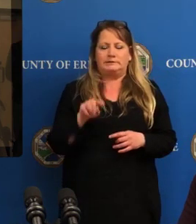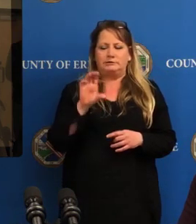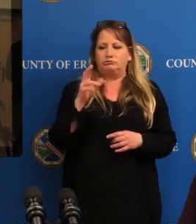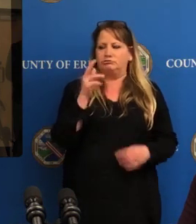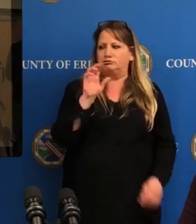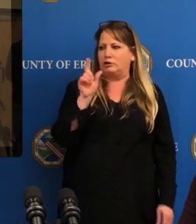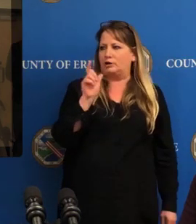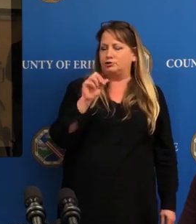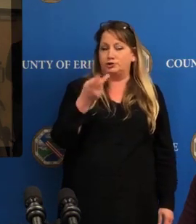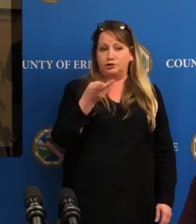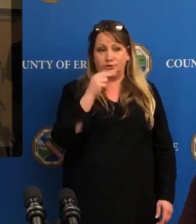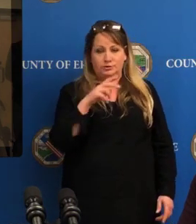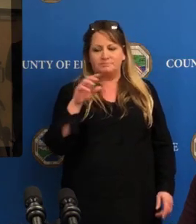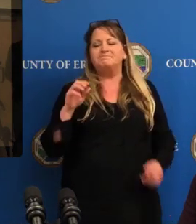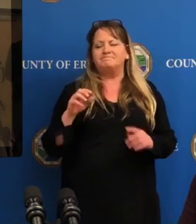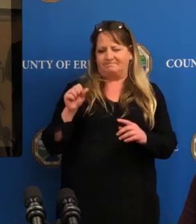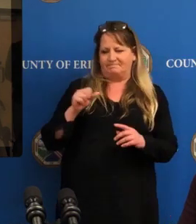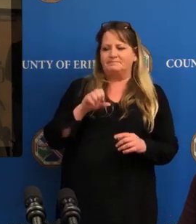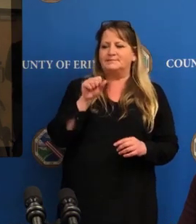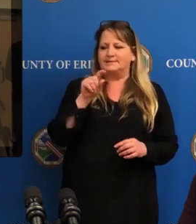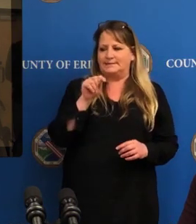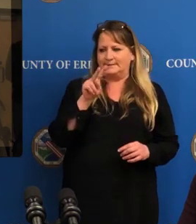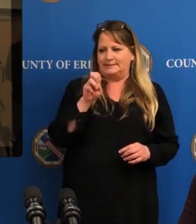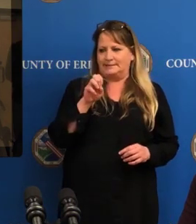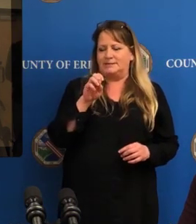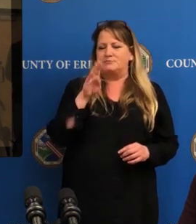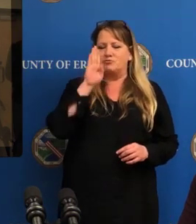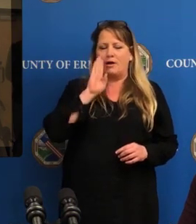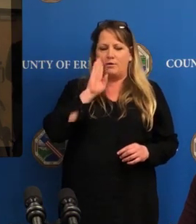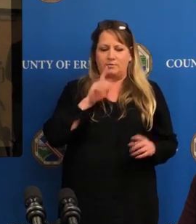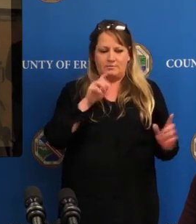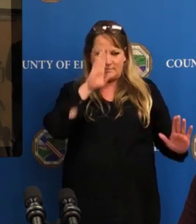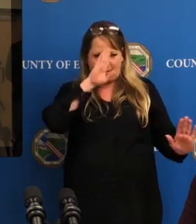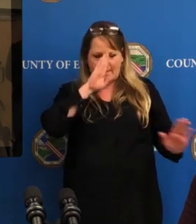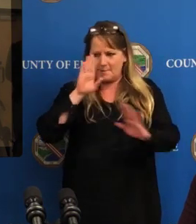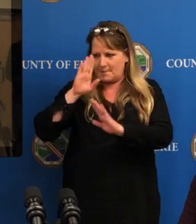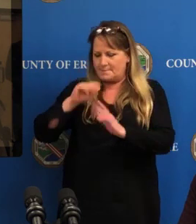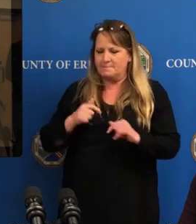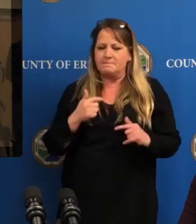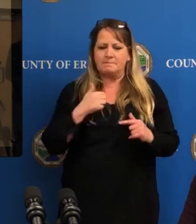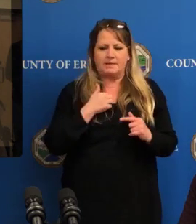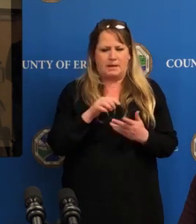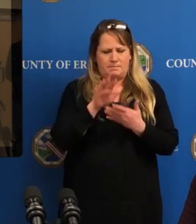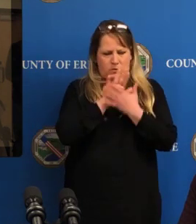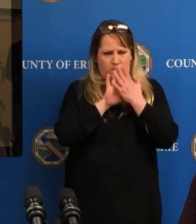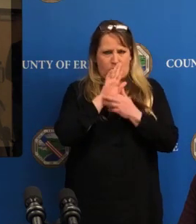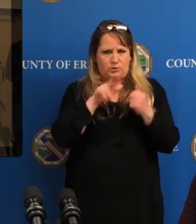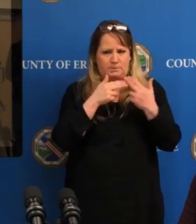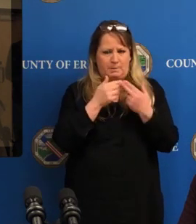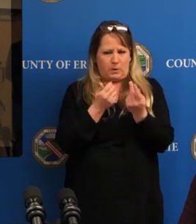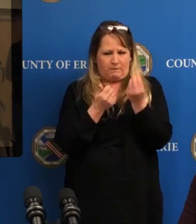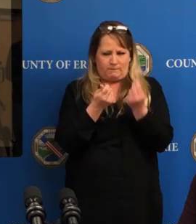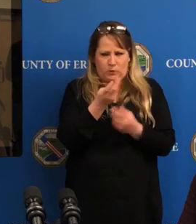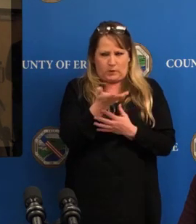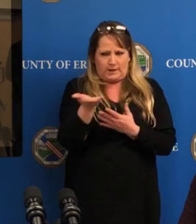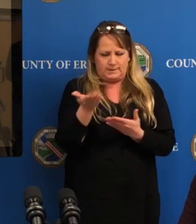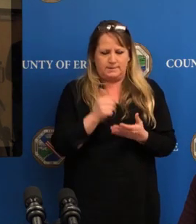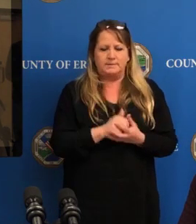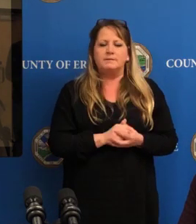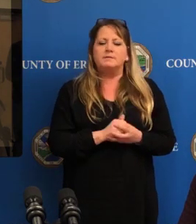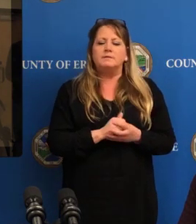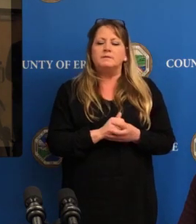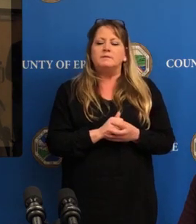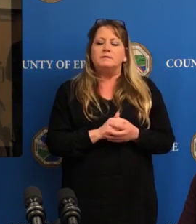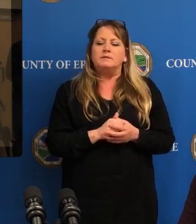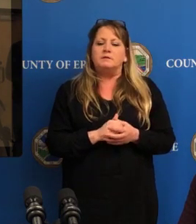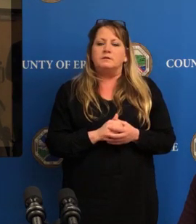you. Hi, Mark. Hi, Doctor. I'm a little confused about a couple of things. We